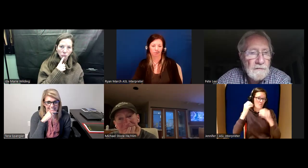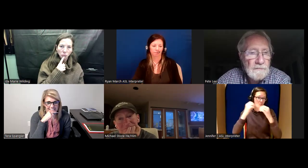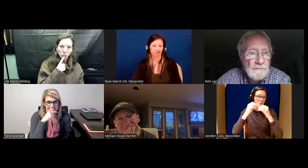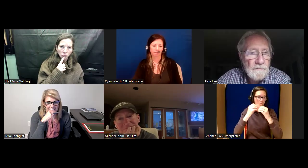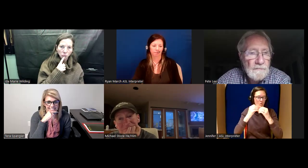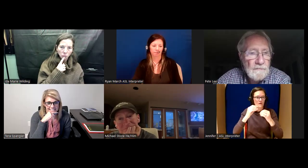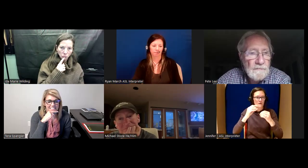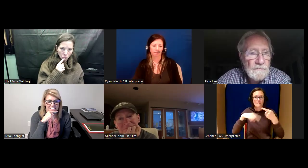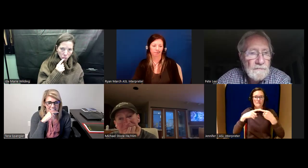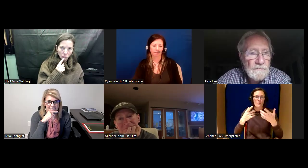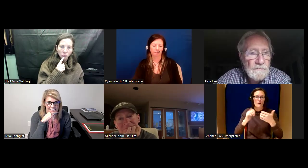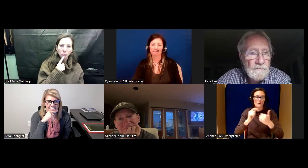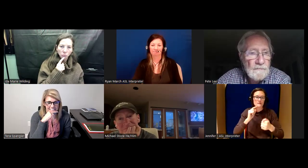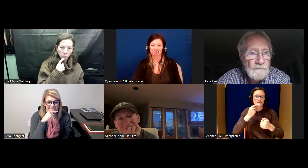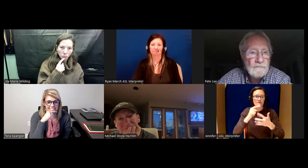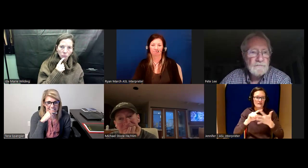issues.